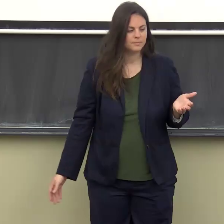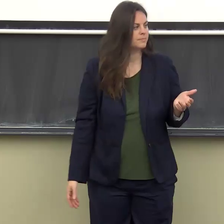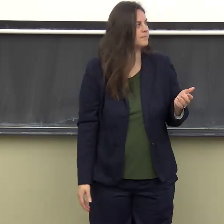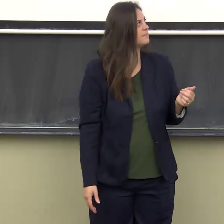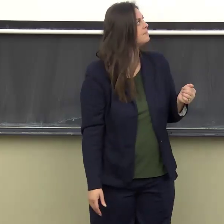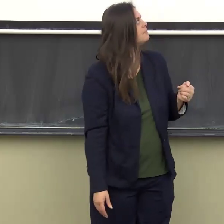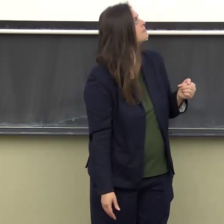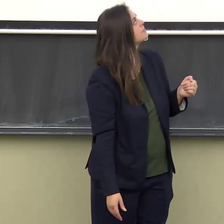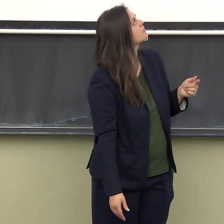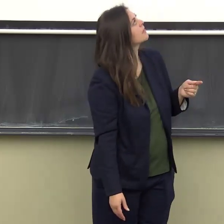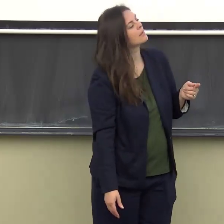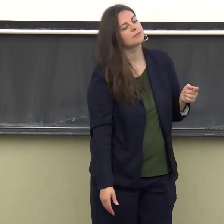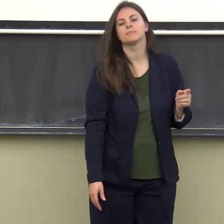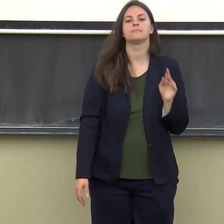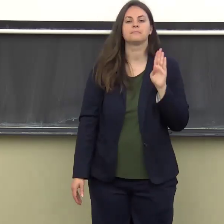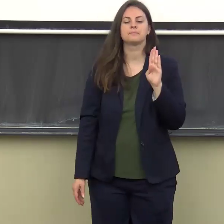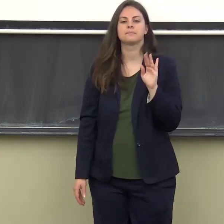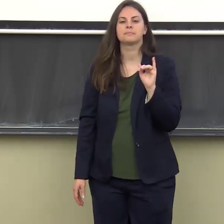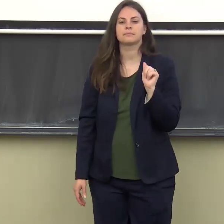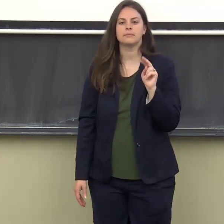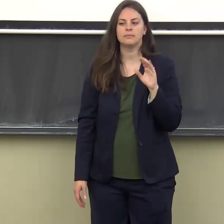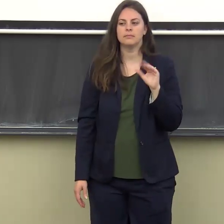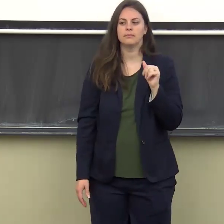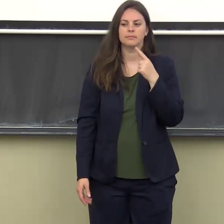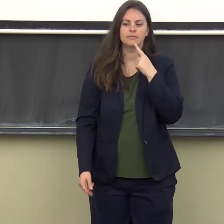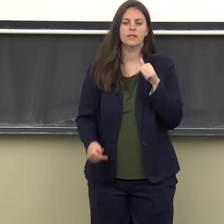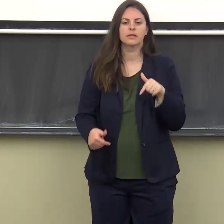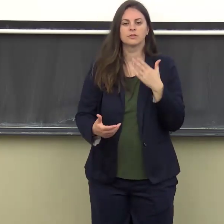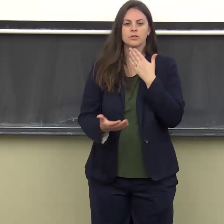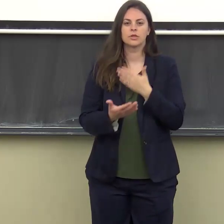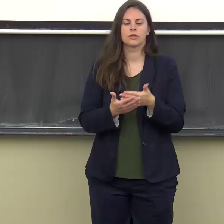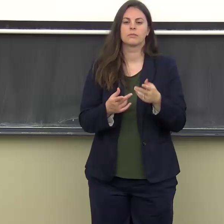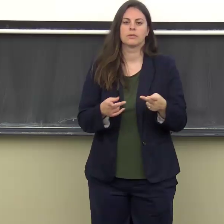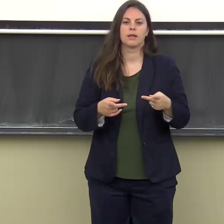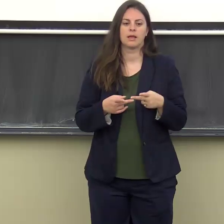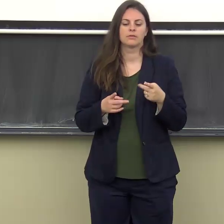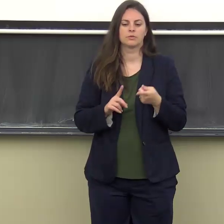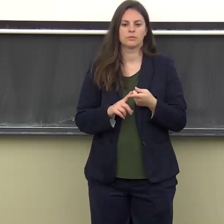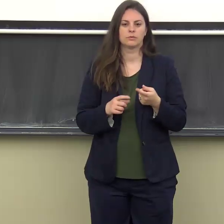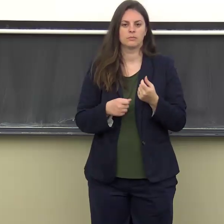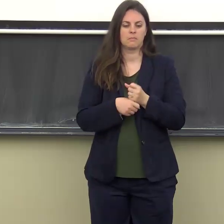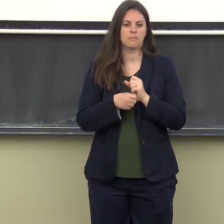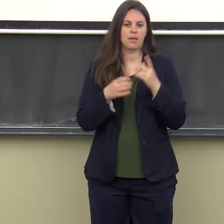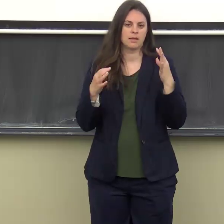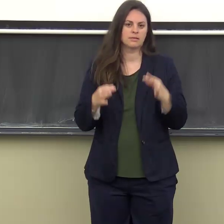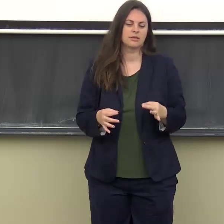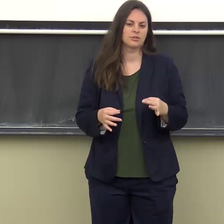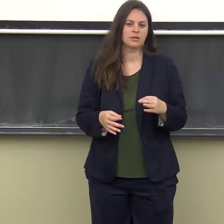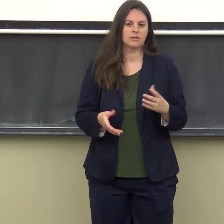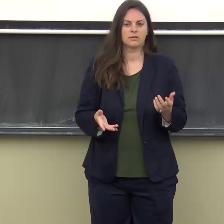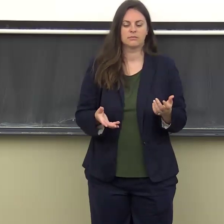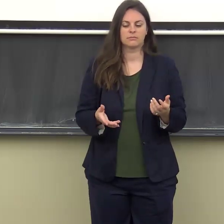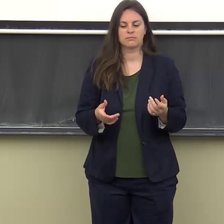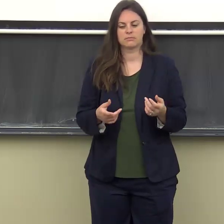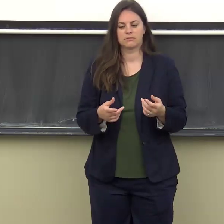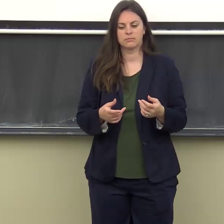this is a good place to make a distinction, and in my pragmatism, it can sometimes sound or is quite instrumentalist,